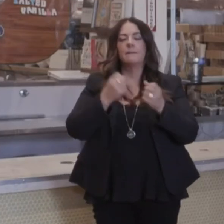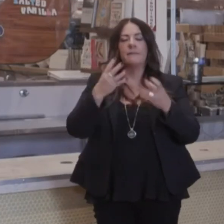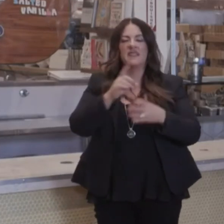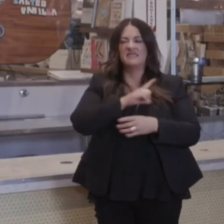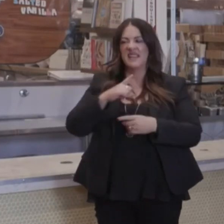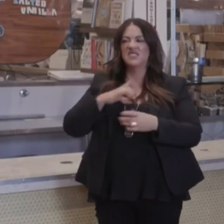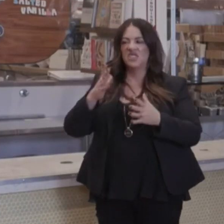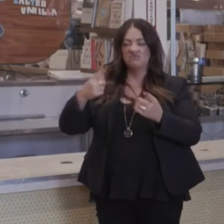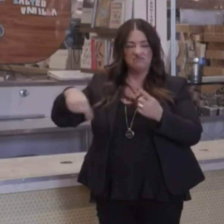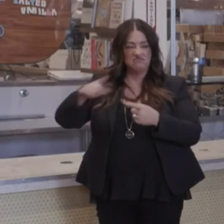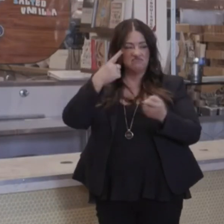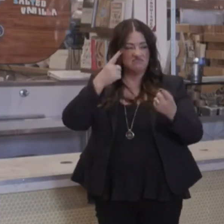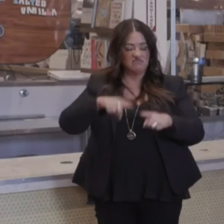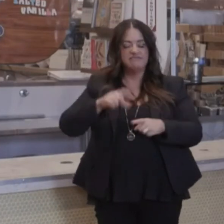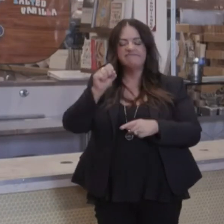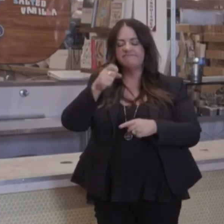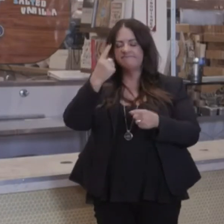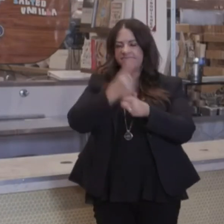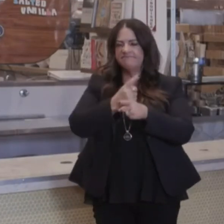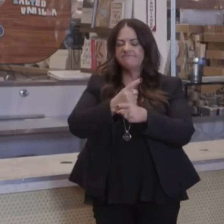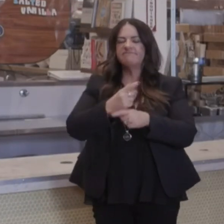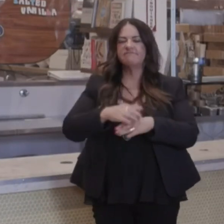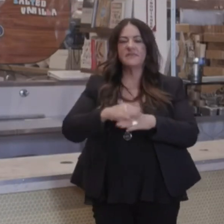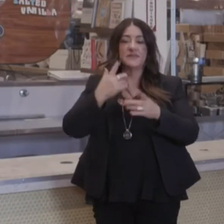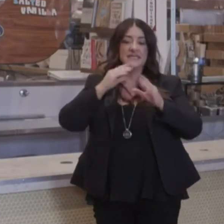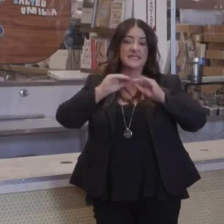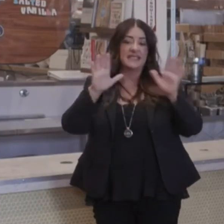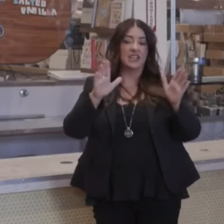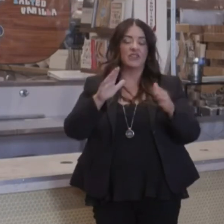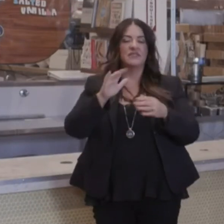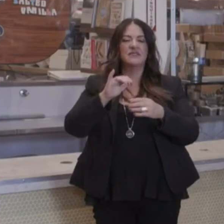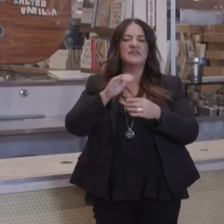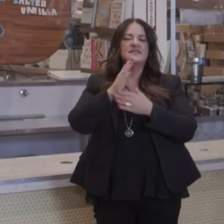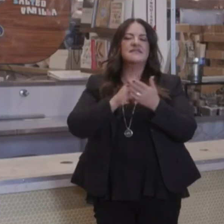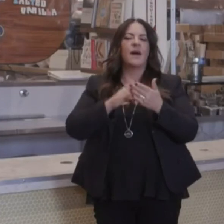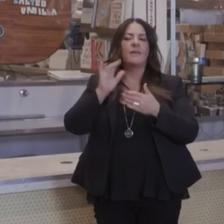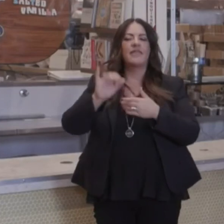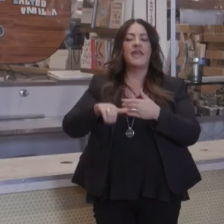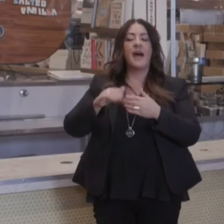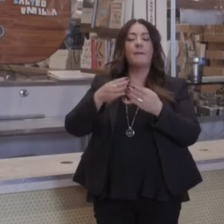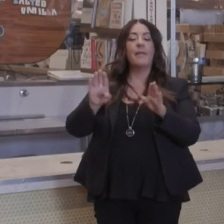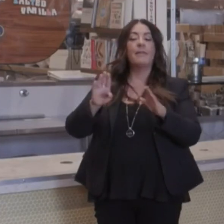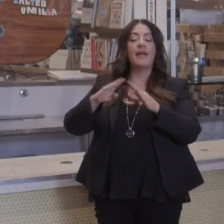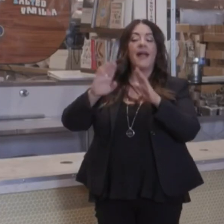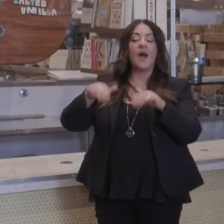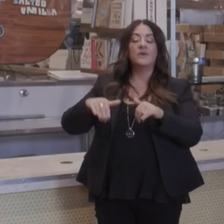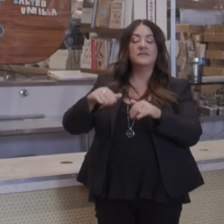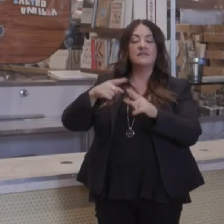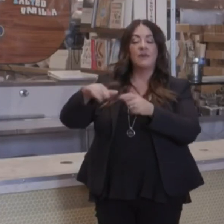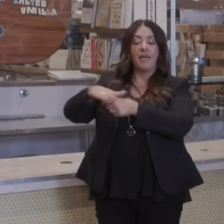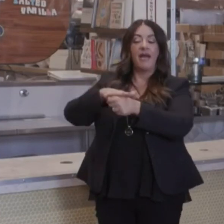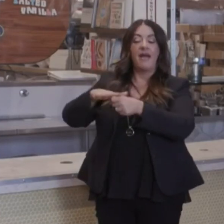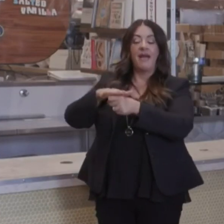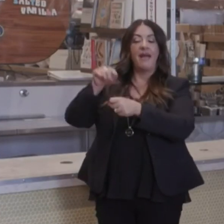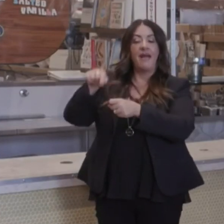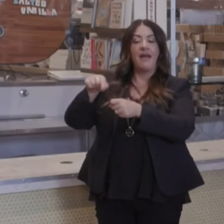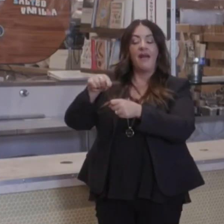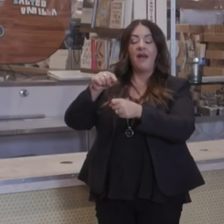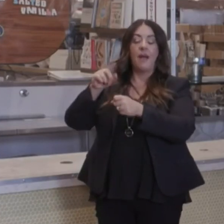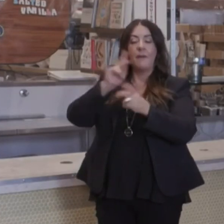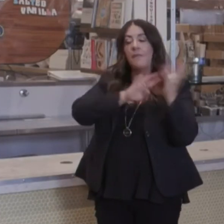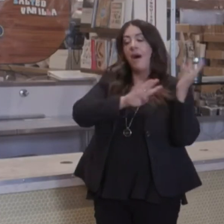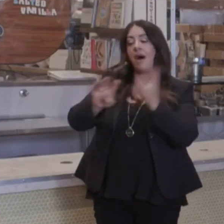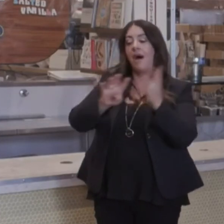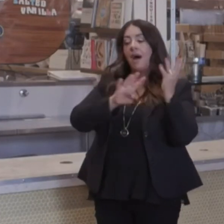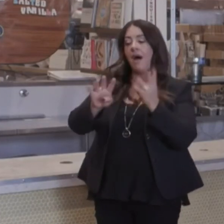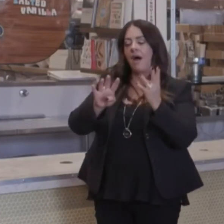legislators just a few days ago, where it was pretty clear at that public housing site that not everyone was from that community. And we